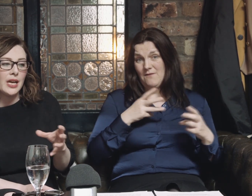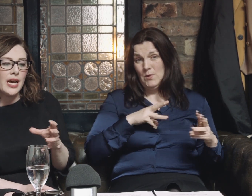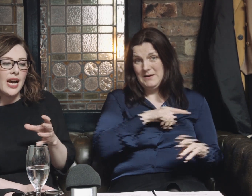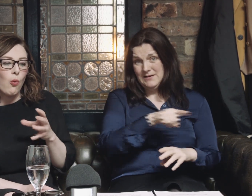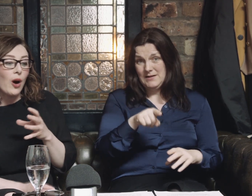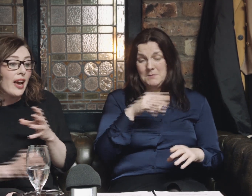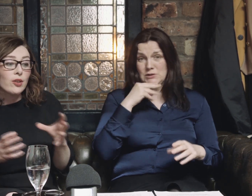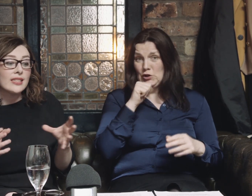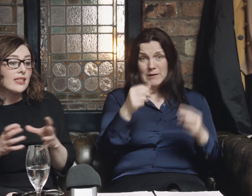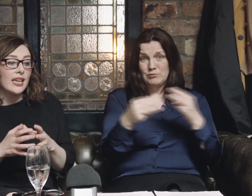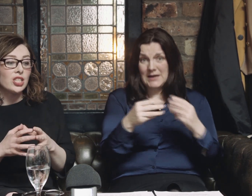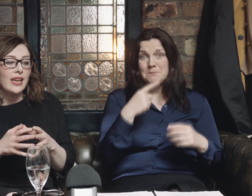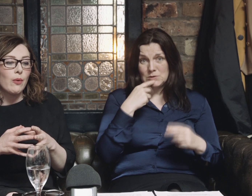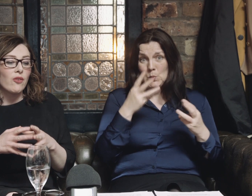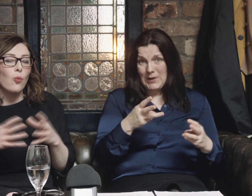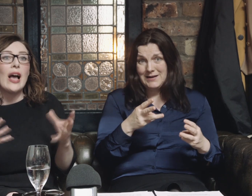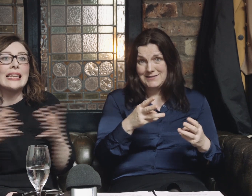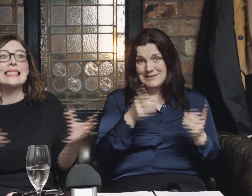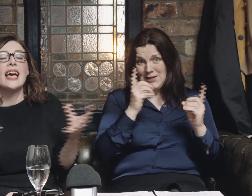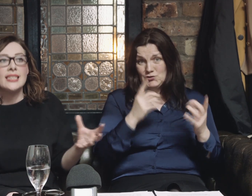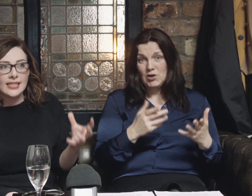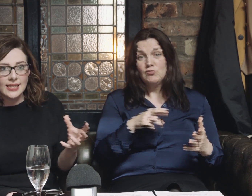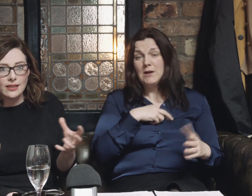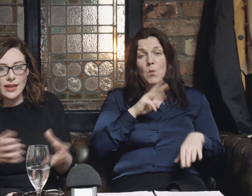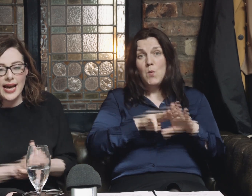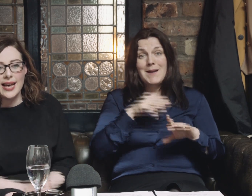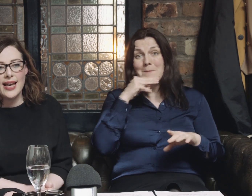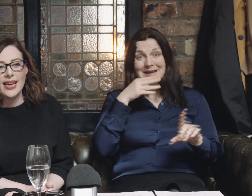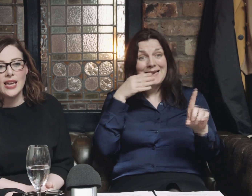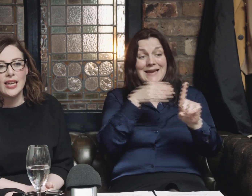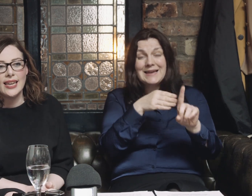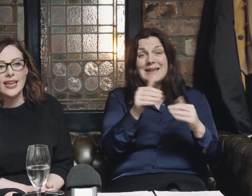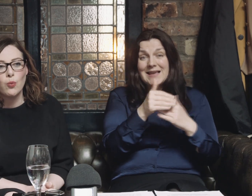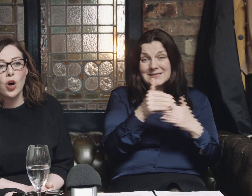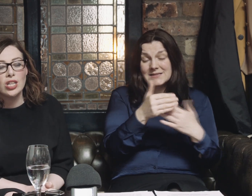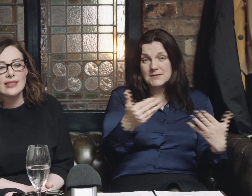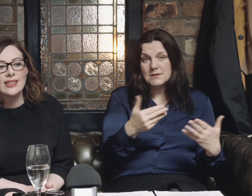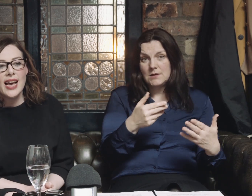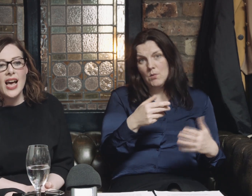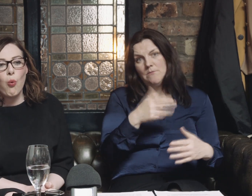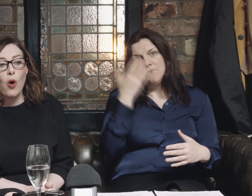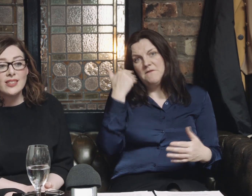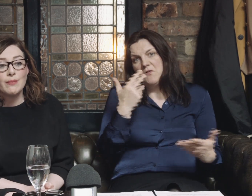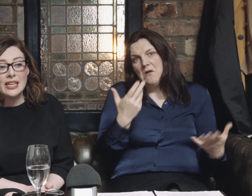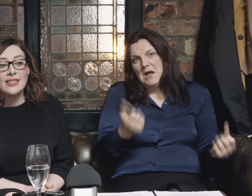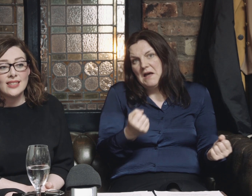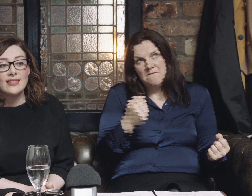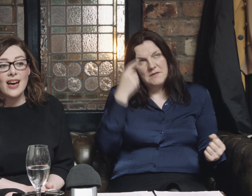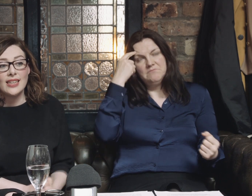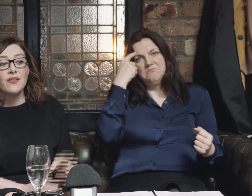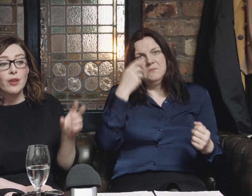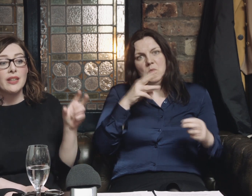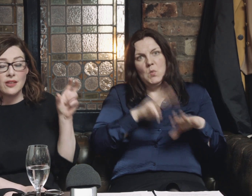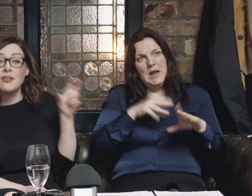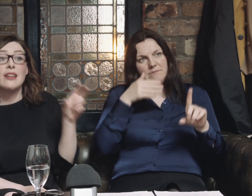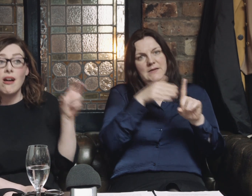women. Whatever its intention, however well intended it was, what it means is